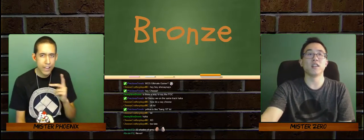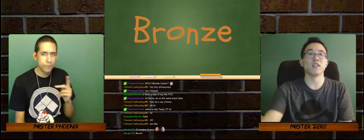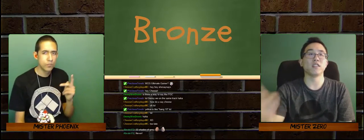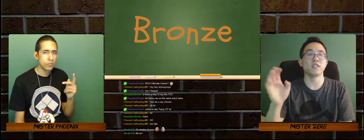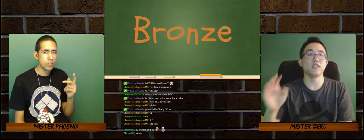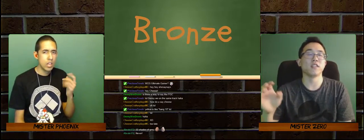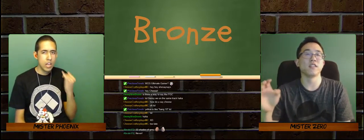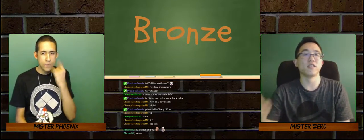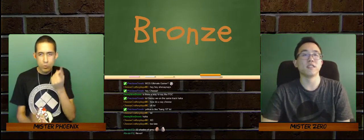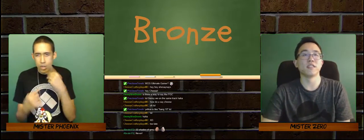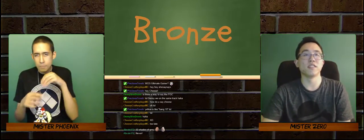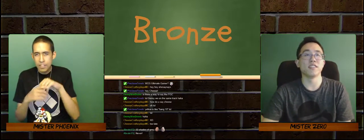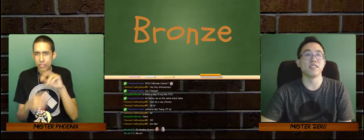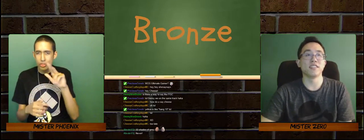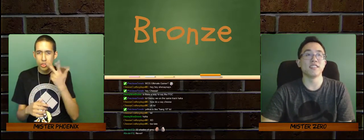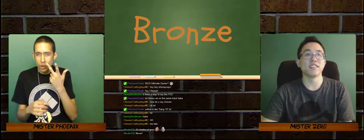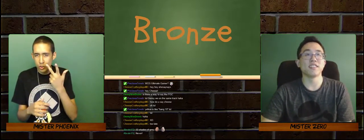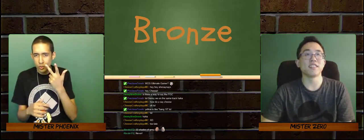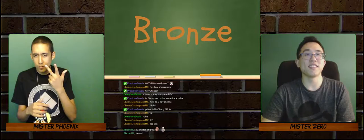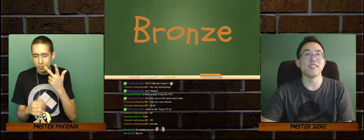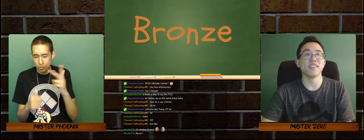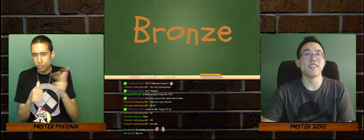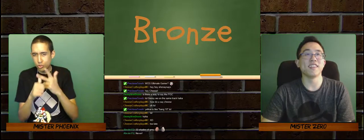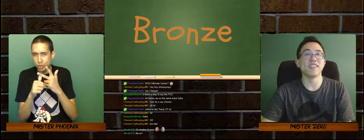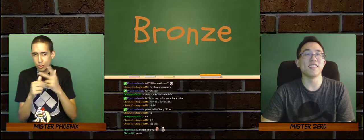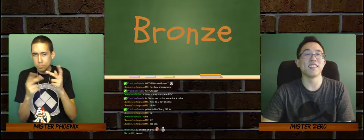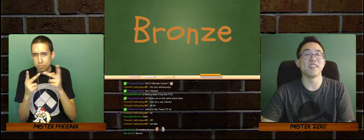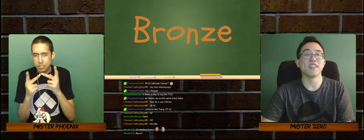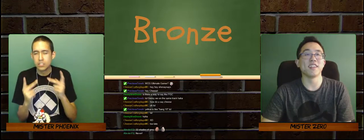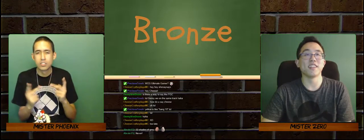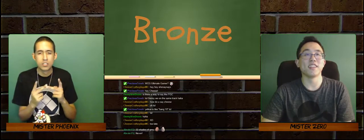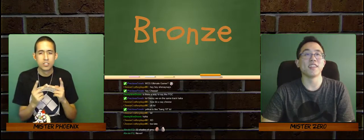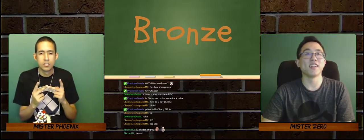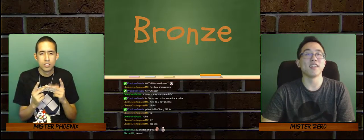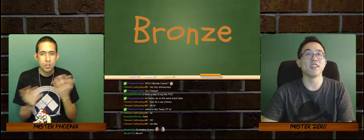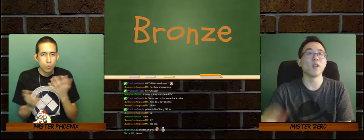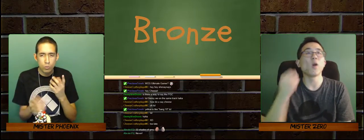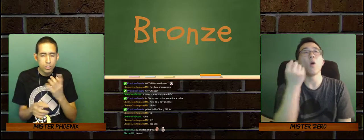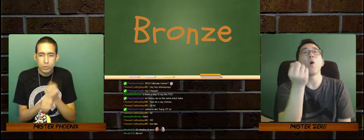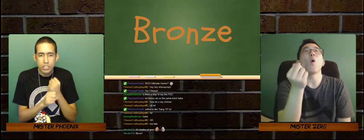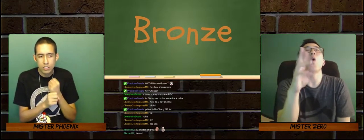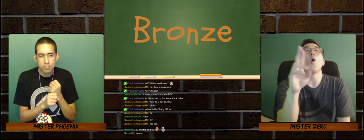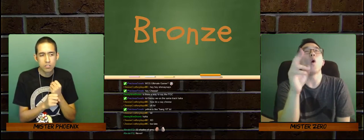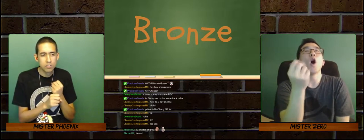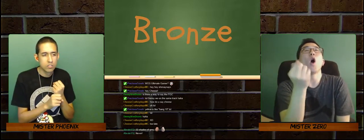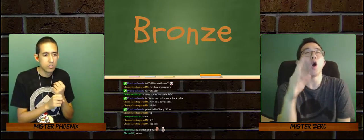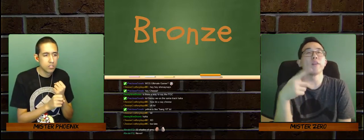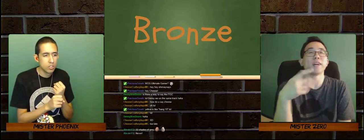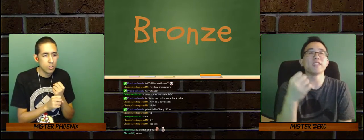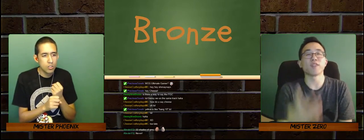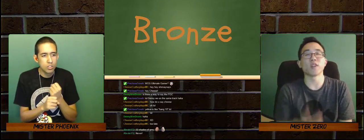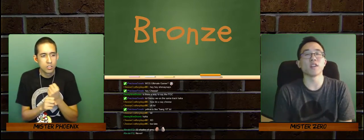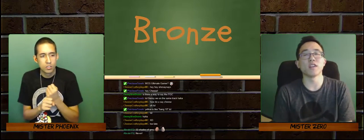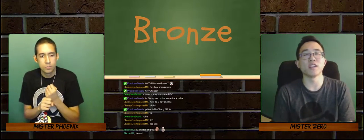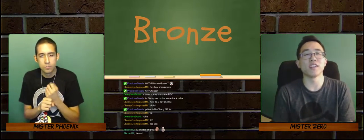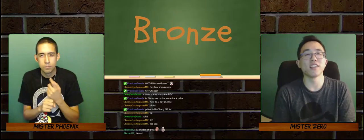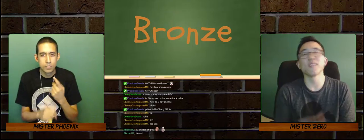Okay. You come in third place. What do you get?